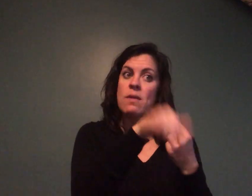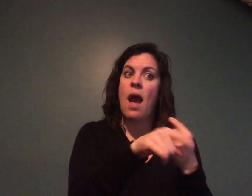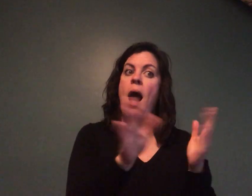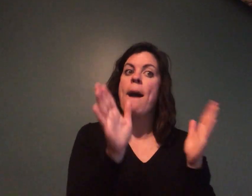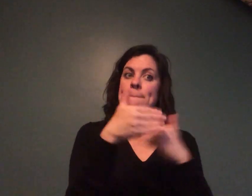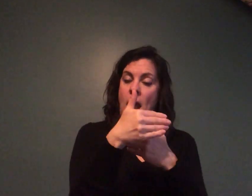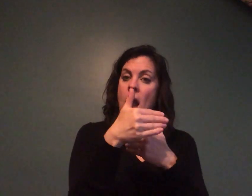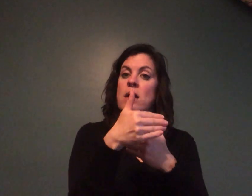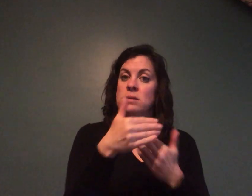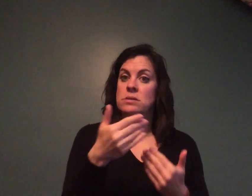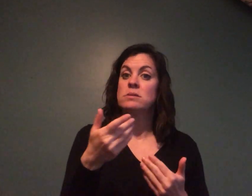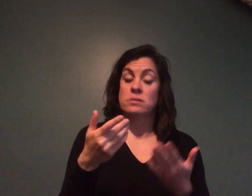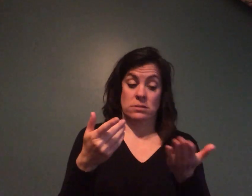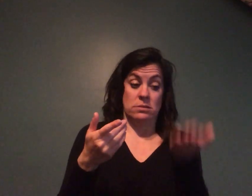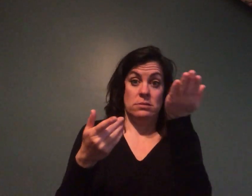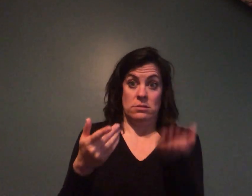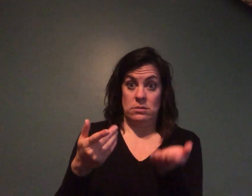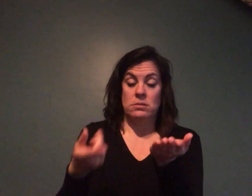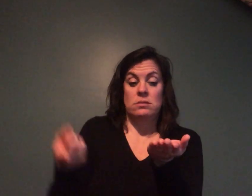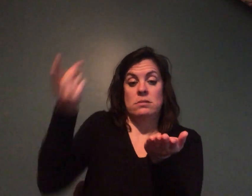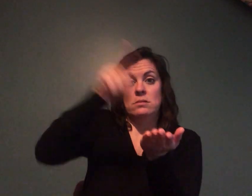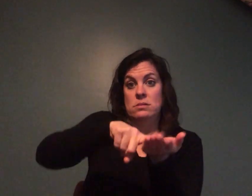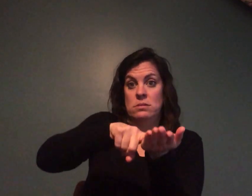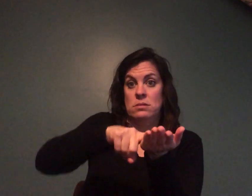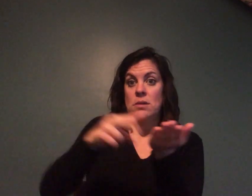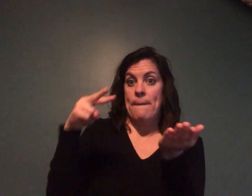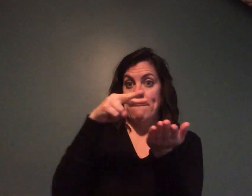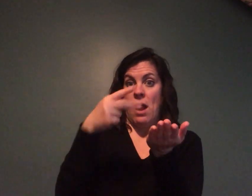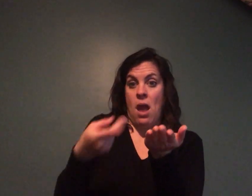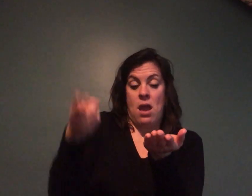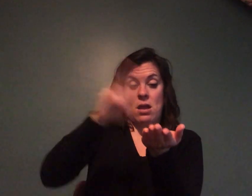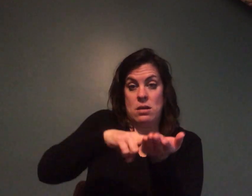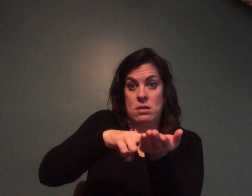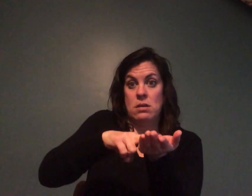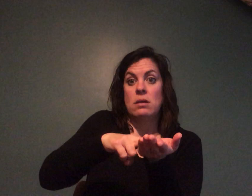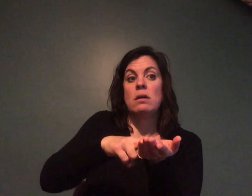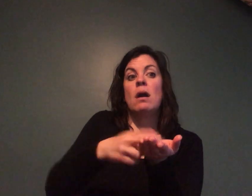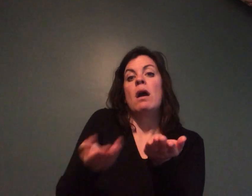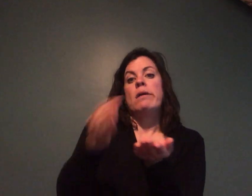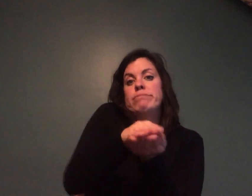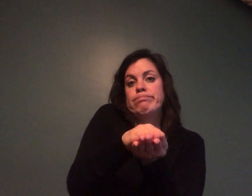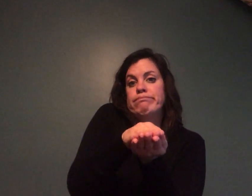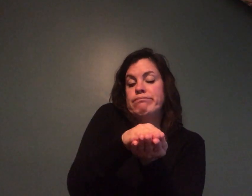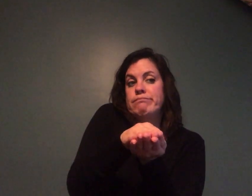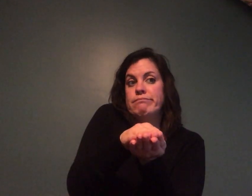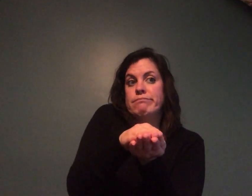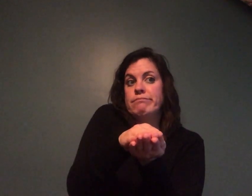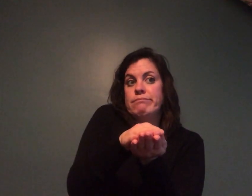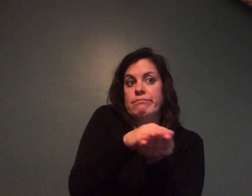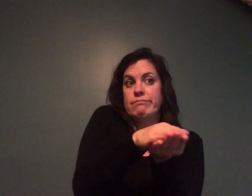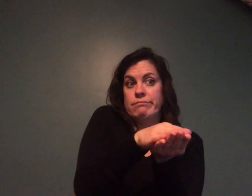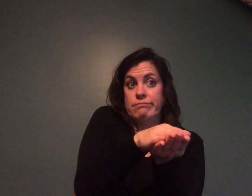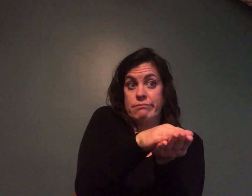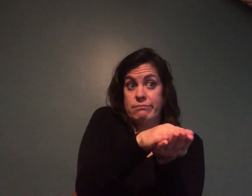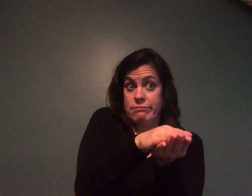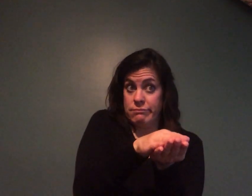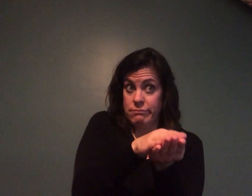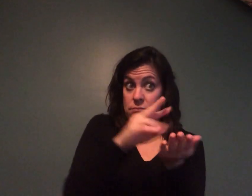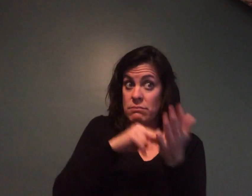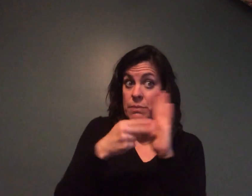can you go along and plug in the air conditioner, Sam? No, because it's locked in the case. Because it's locked in the case and